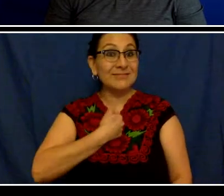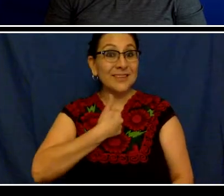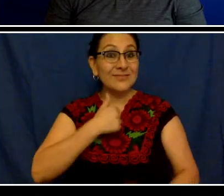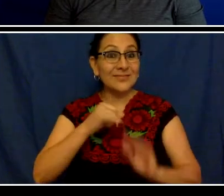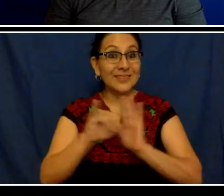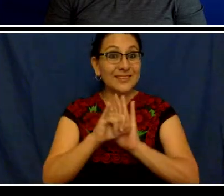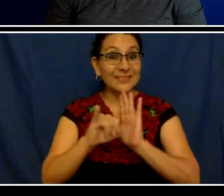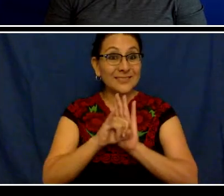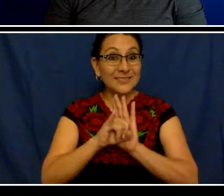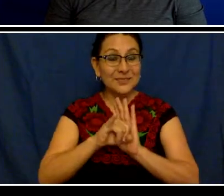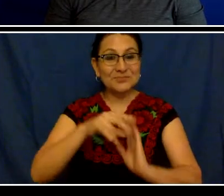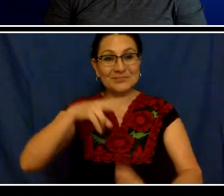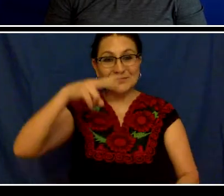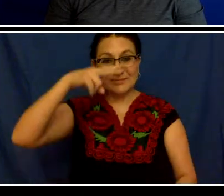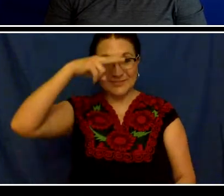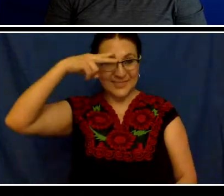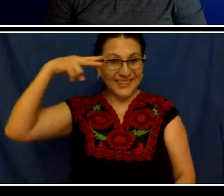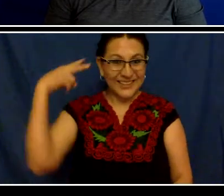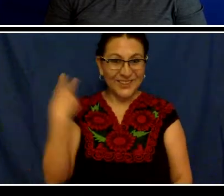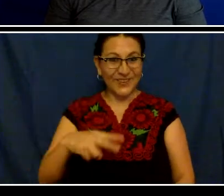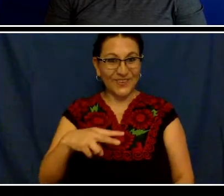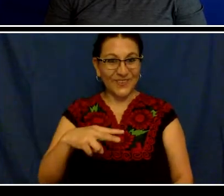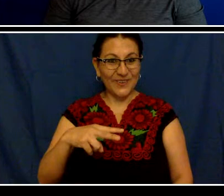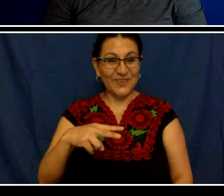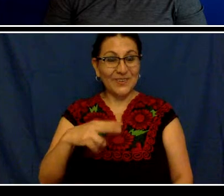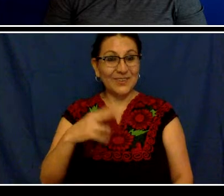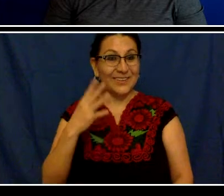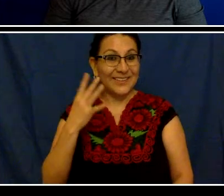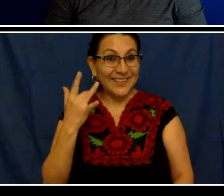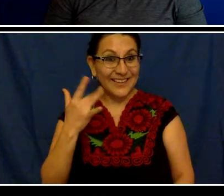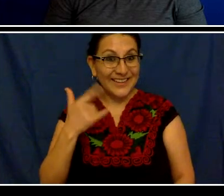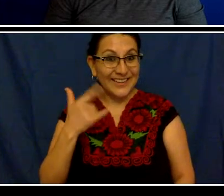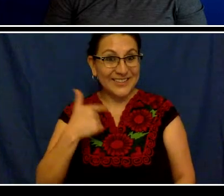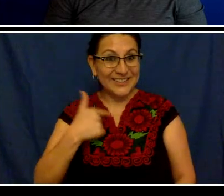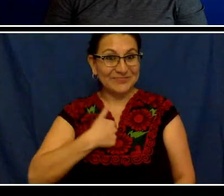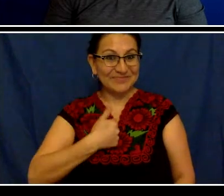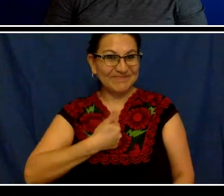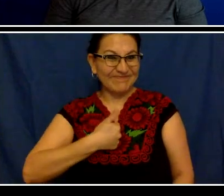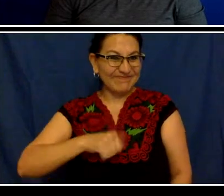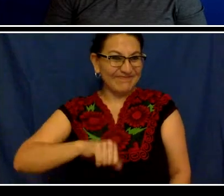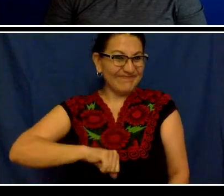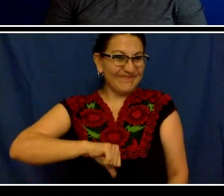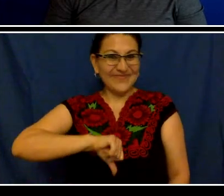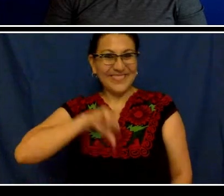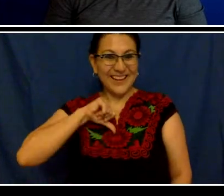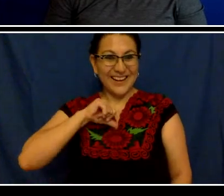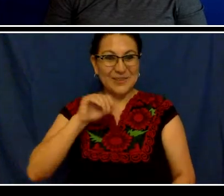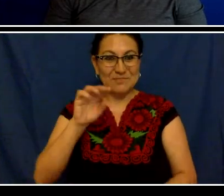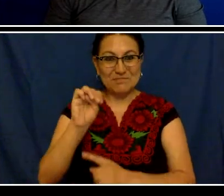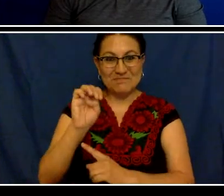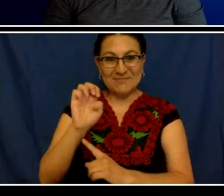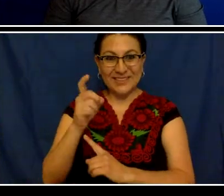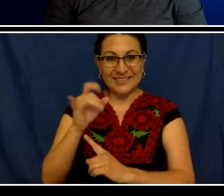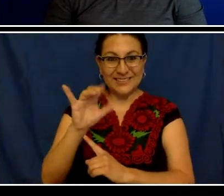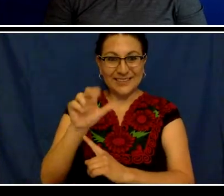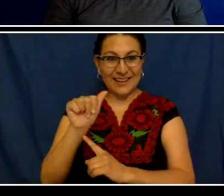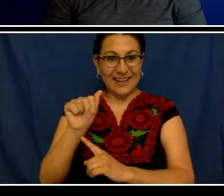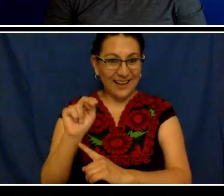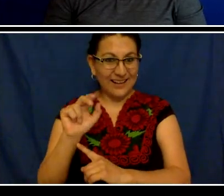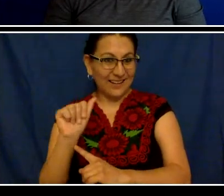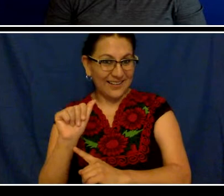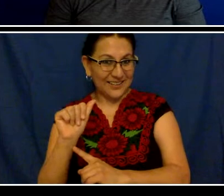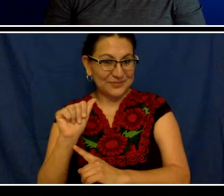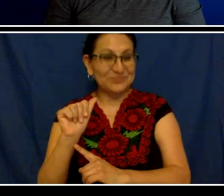time. Okay, so for the country of Mexico, I identify myself as Mexican. Why? Because I'm a